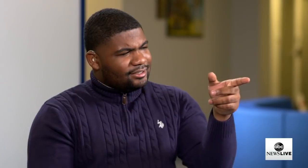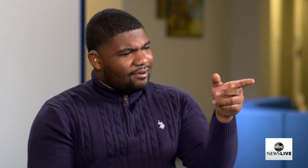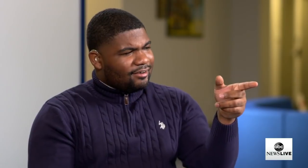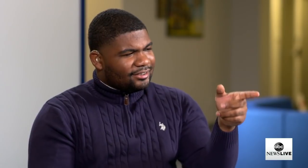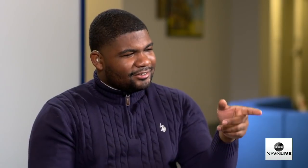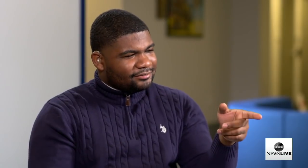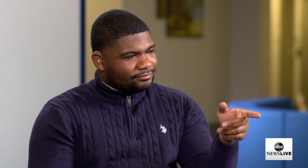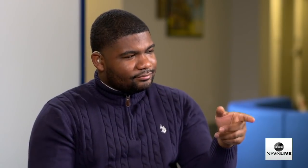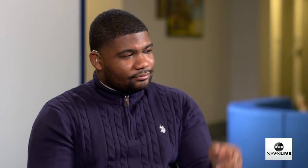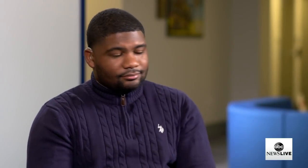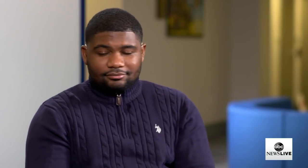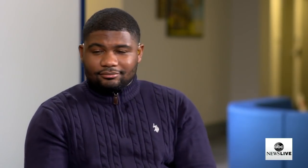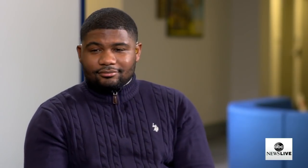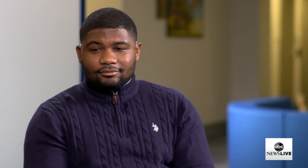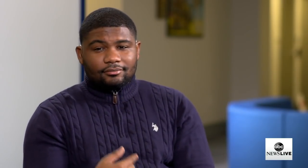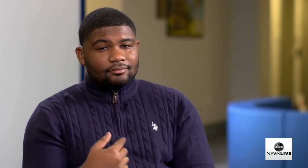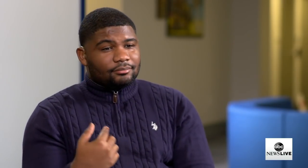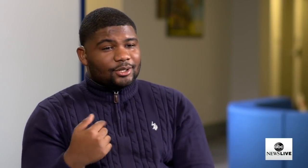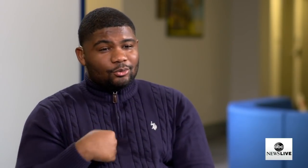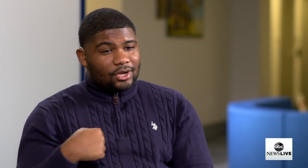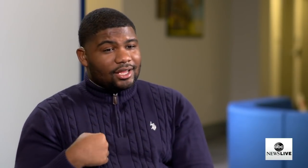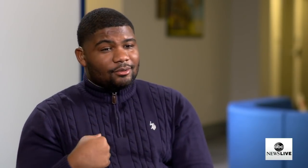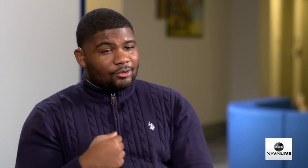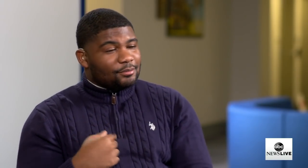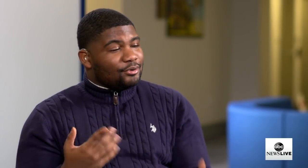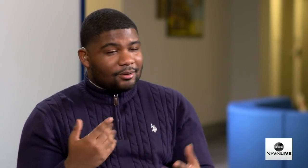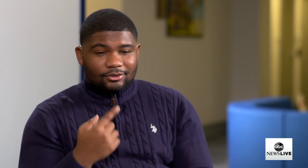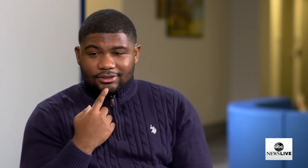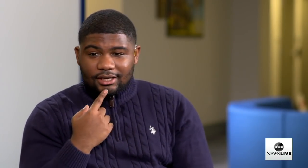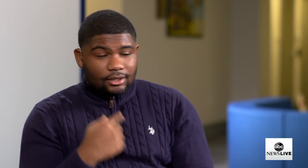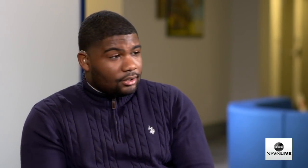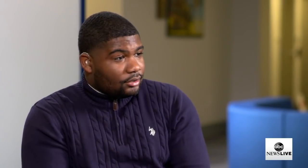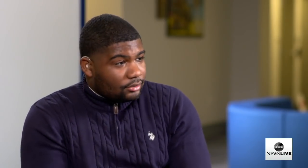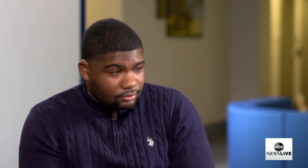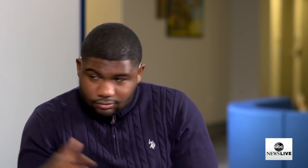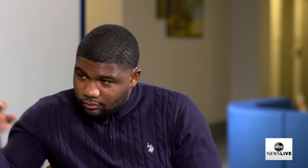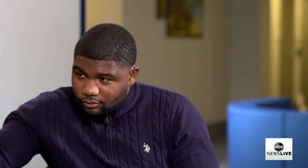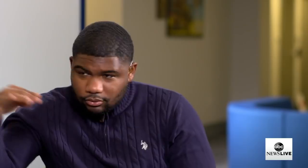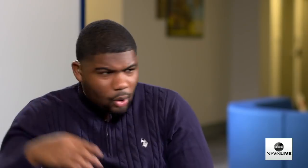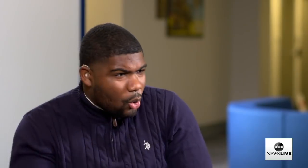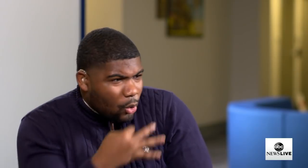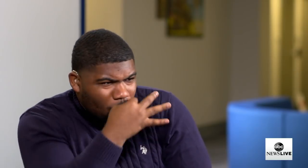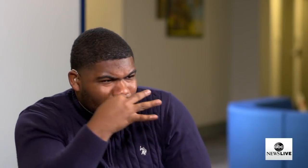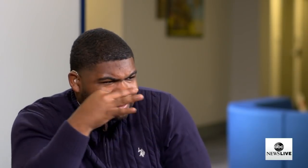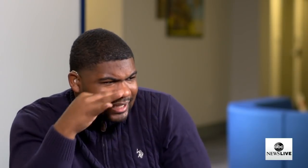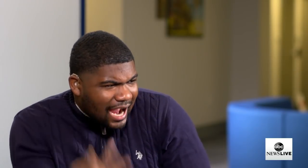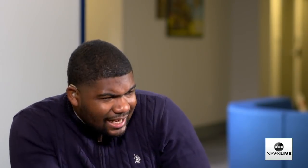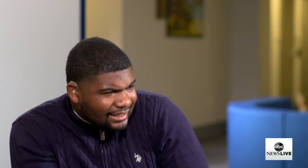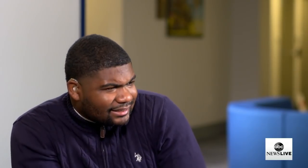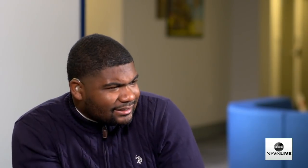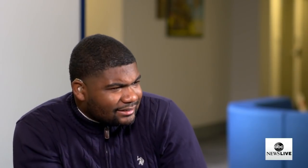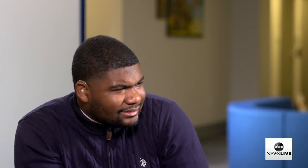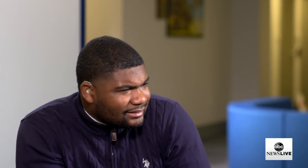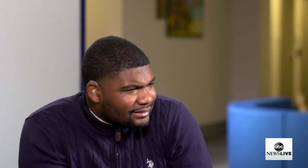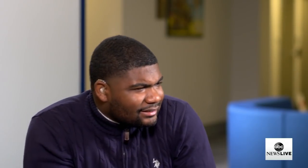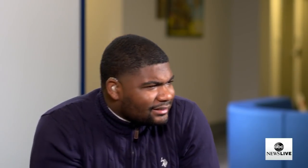Nice car. But we probably don't think, ooh, tight. Ooh, that thing tight.